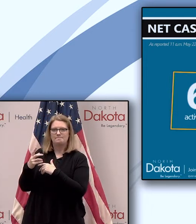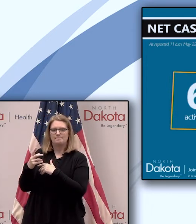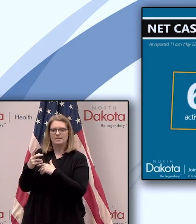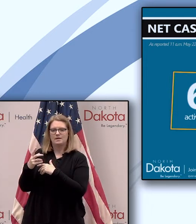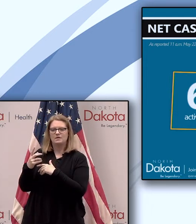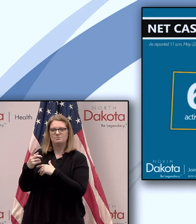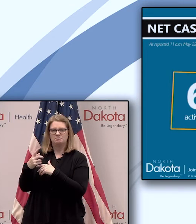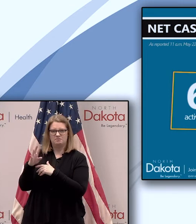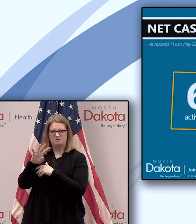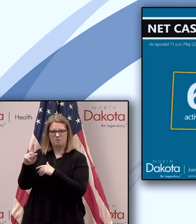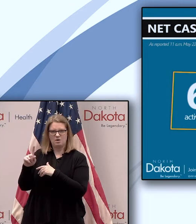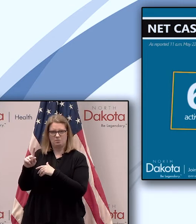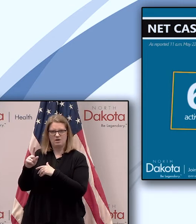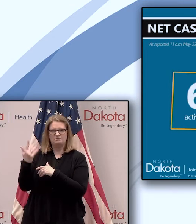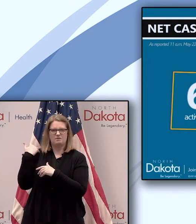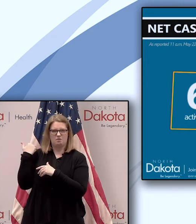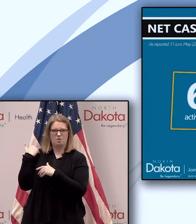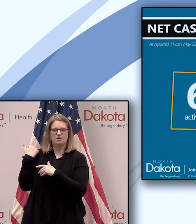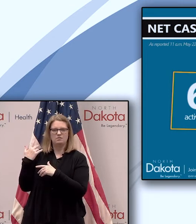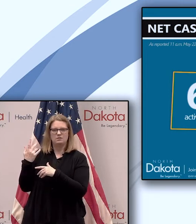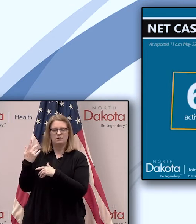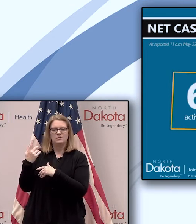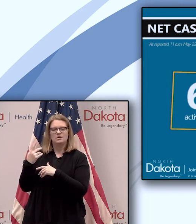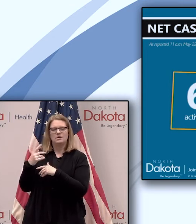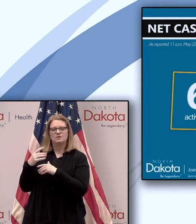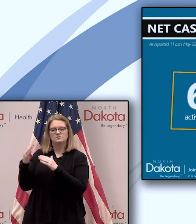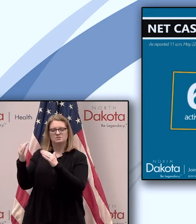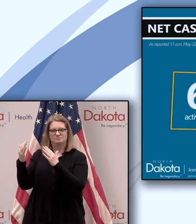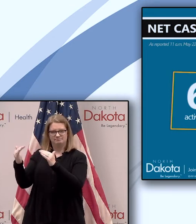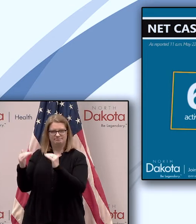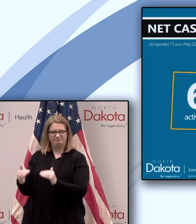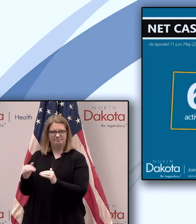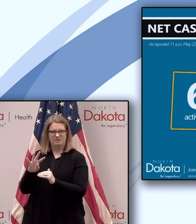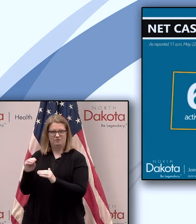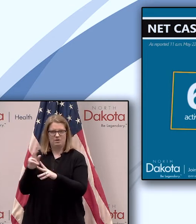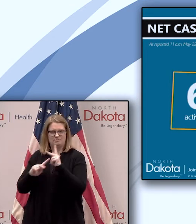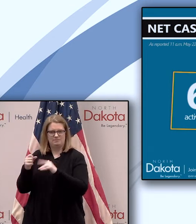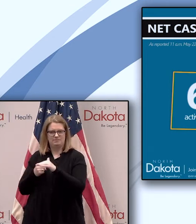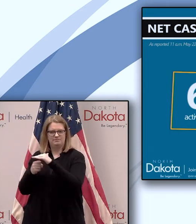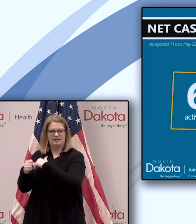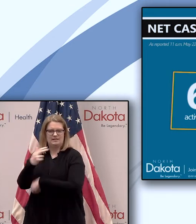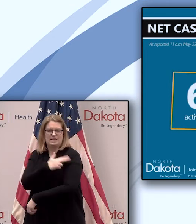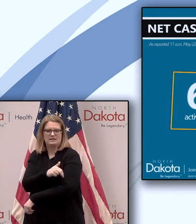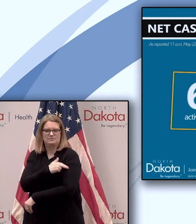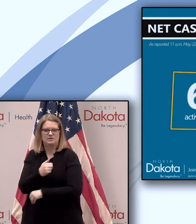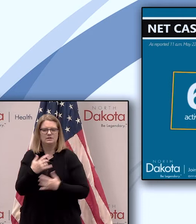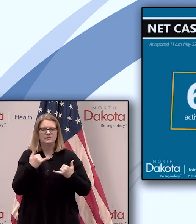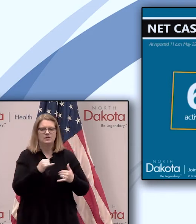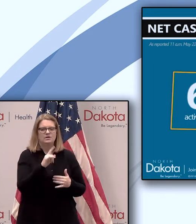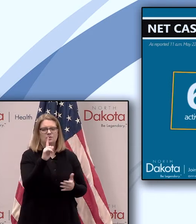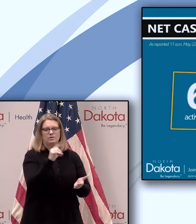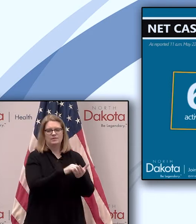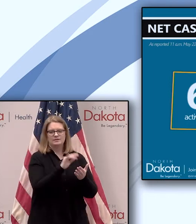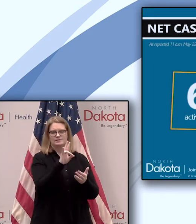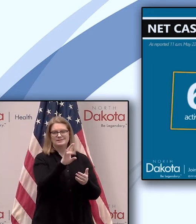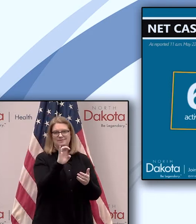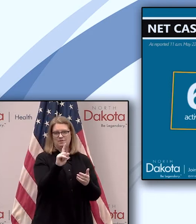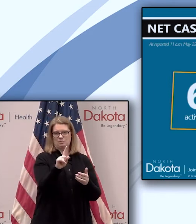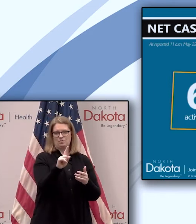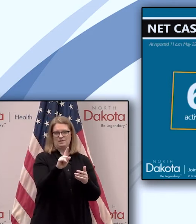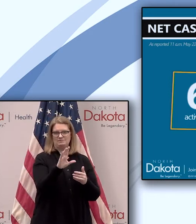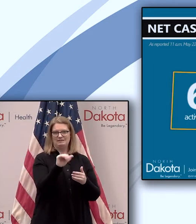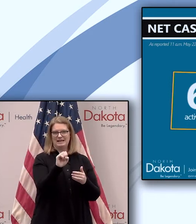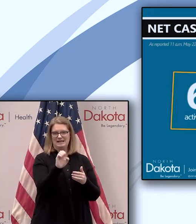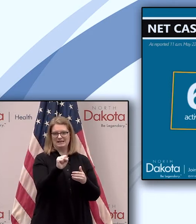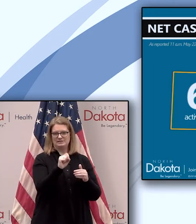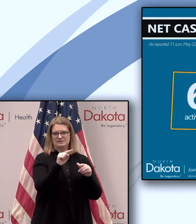before. And again, in terms of recovered cases, we've now crossed the 1,700 level in terms